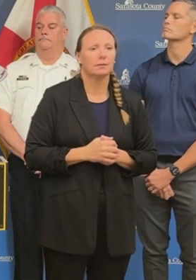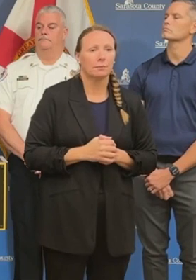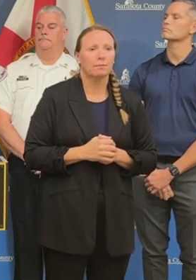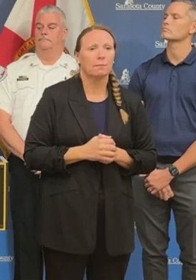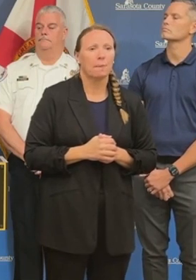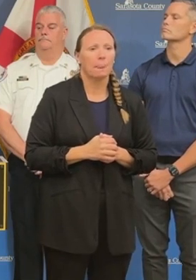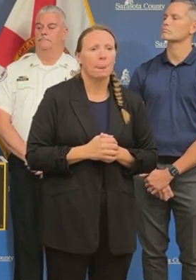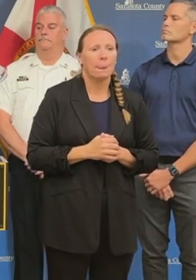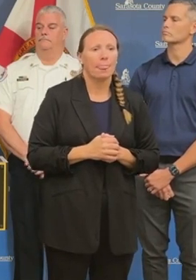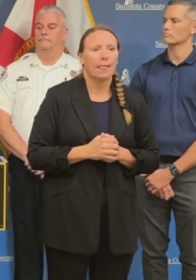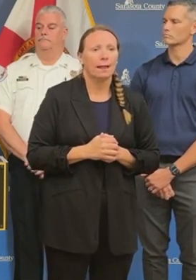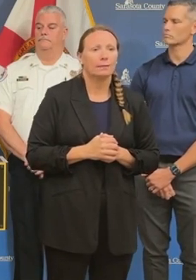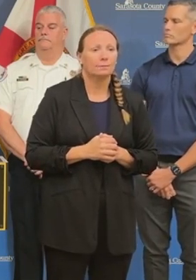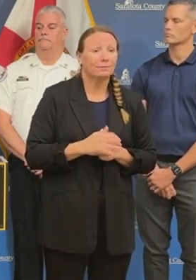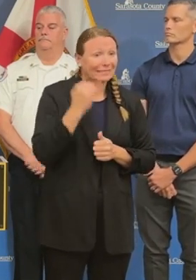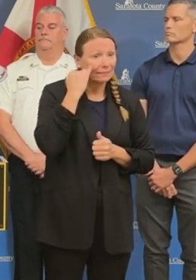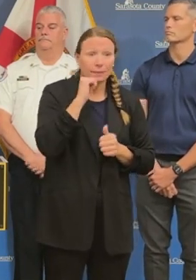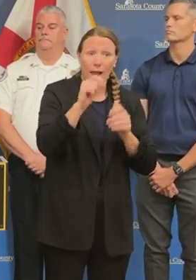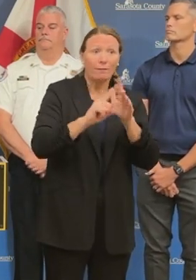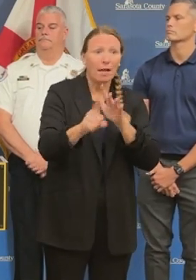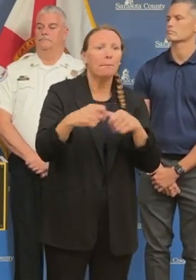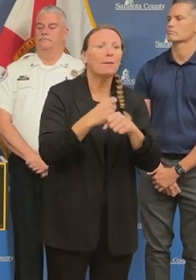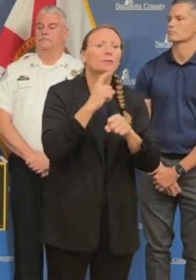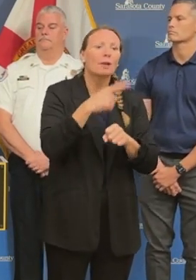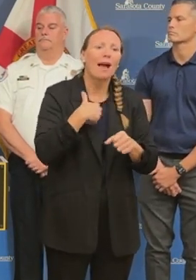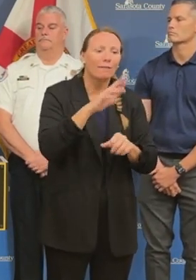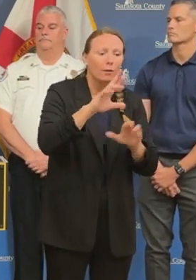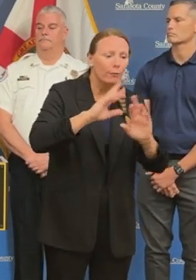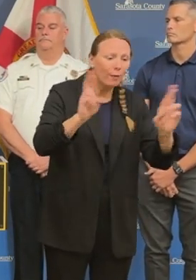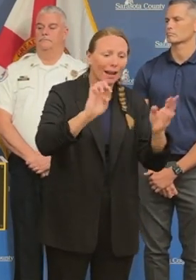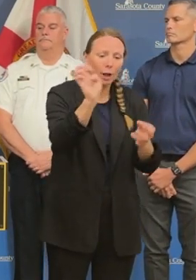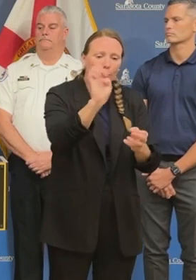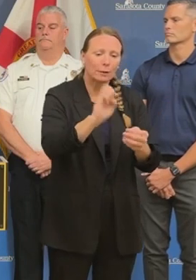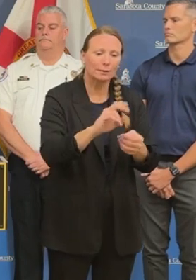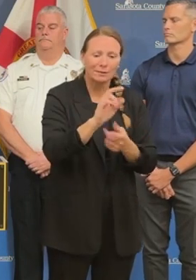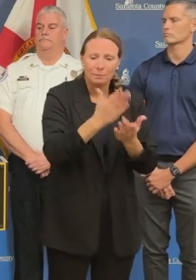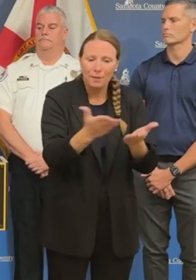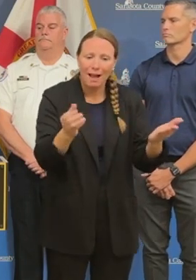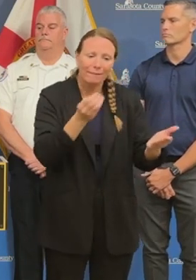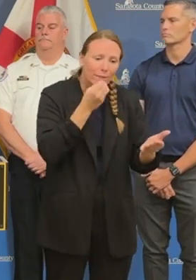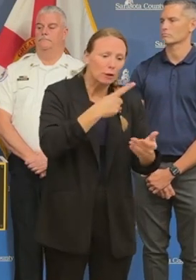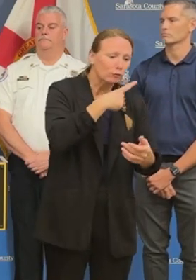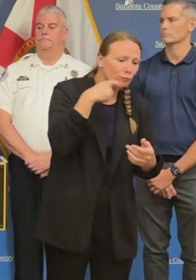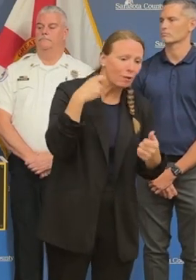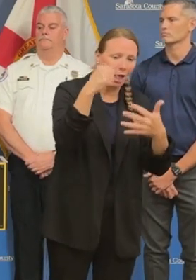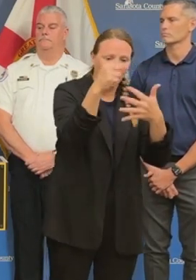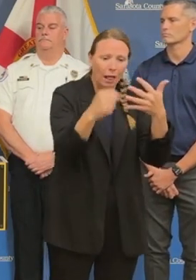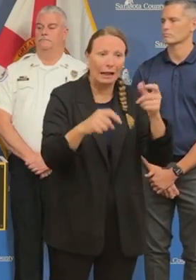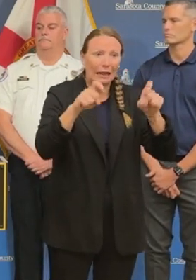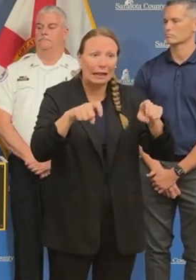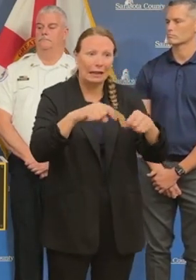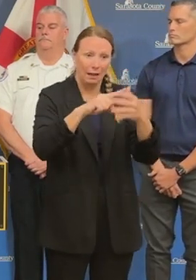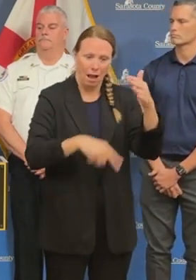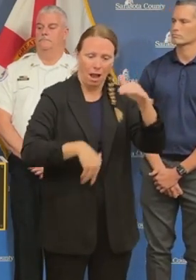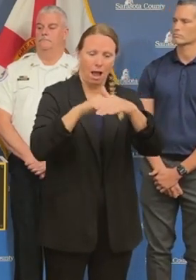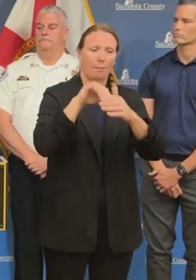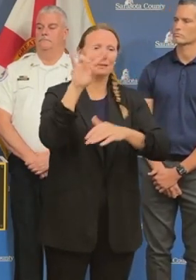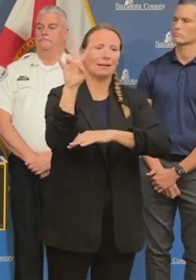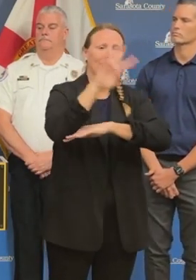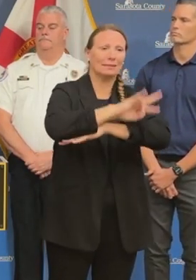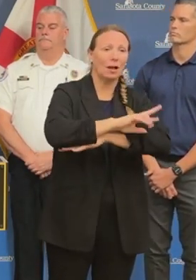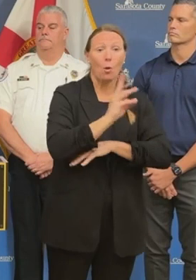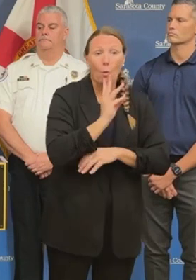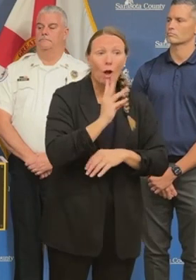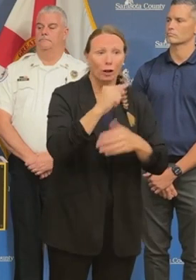We encourage you to have, at a minimum, a 7-day supply of food and water so that you don't have to leave your